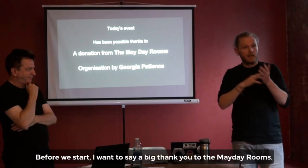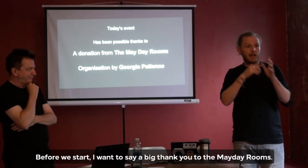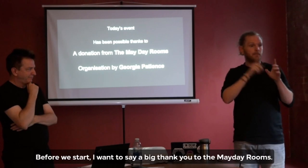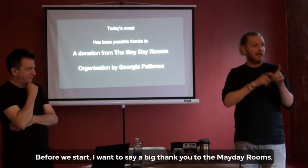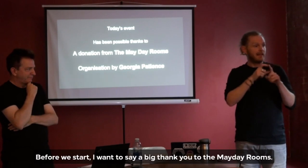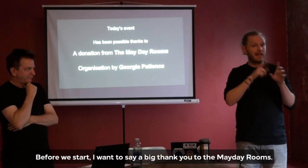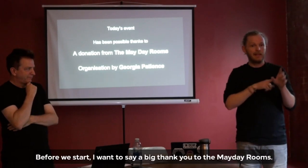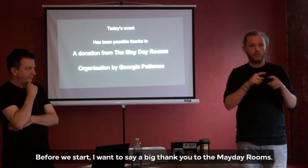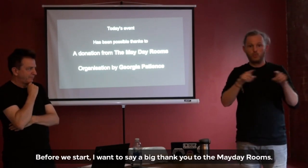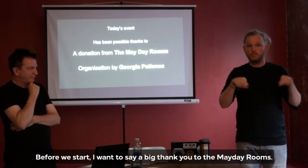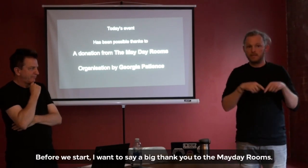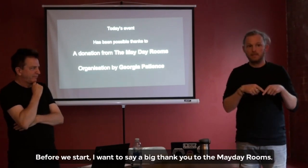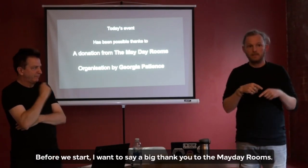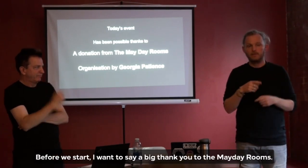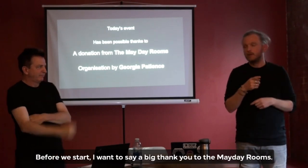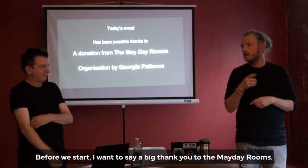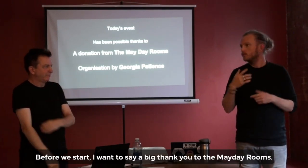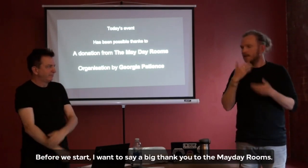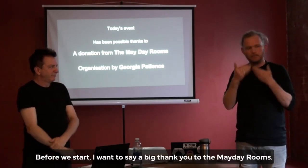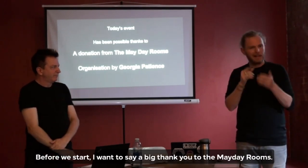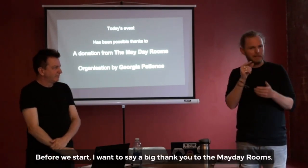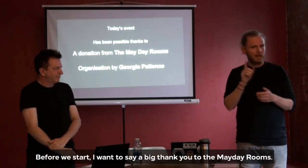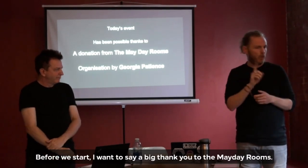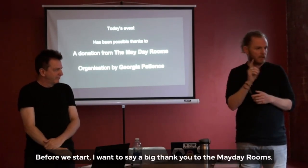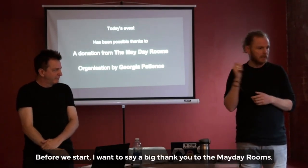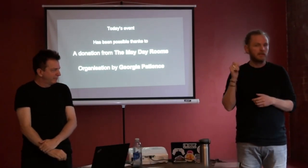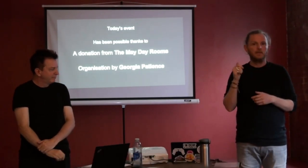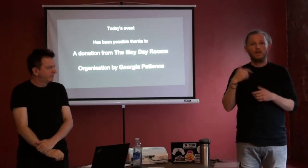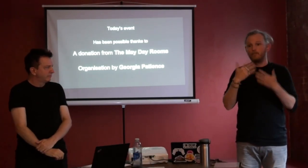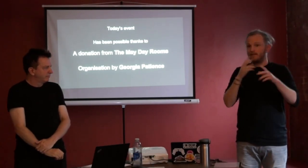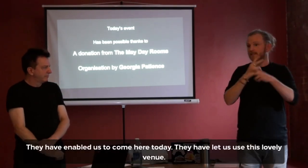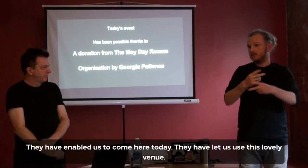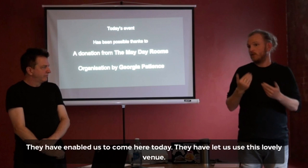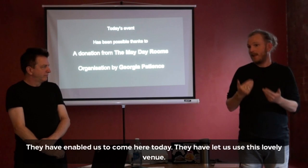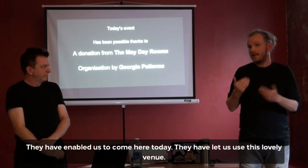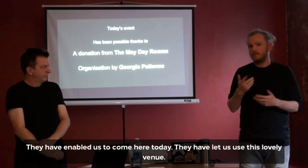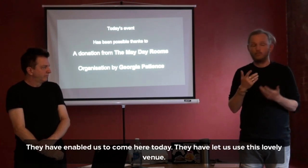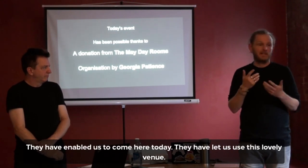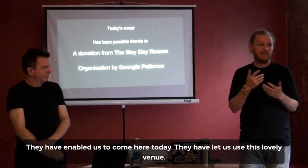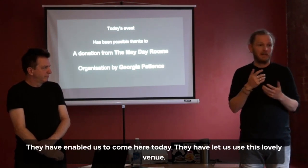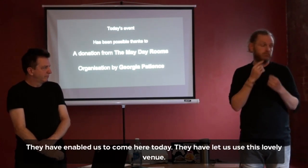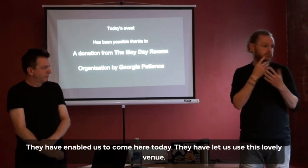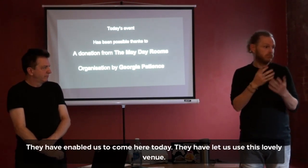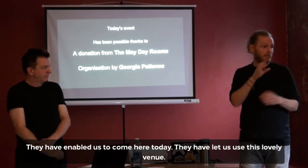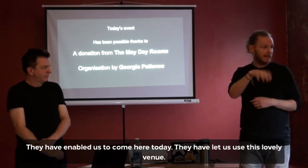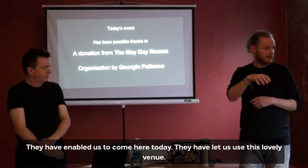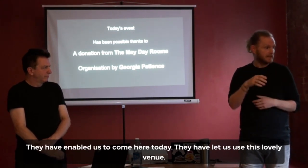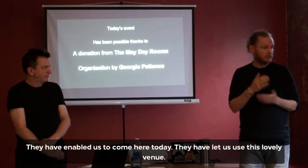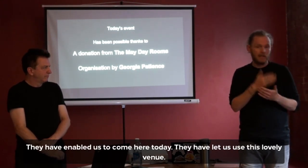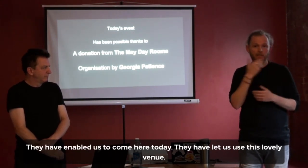Start as well, I want to say a big thank you to the MayDayRooms. And they have enabled us to come here